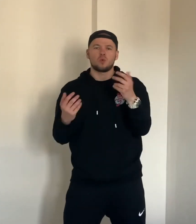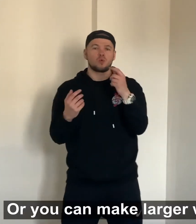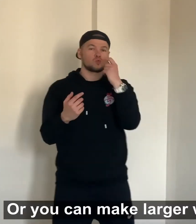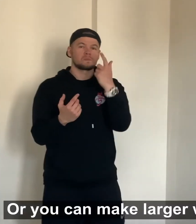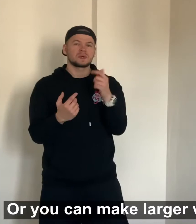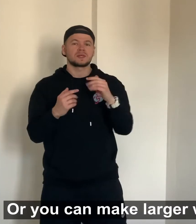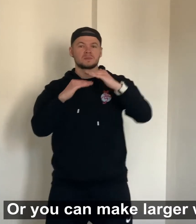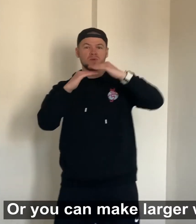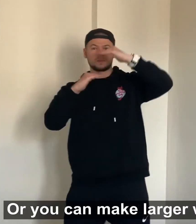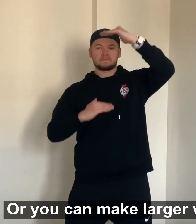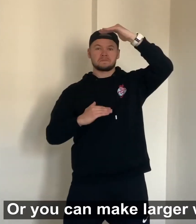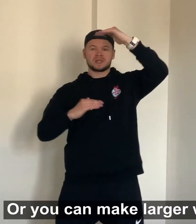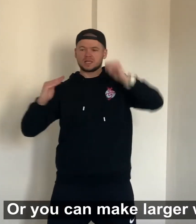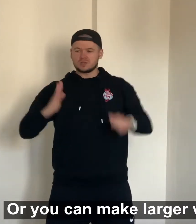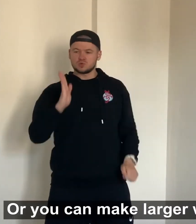or you can make larger waves.